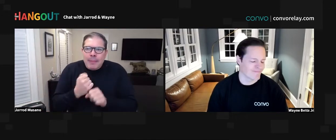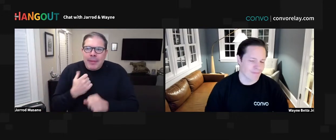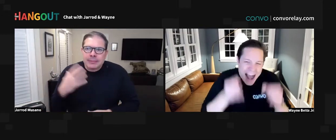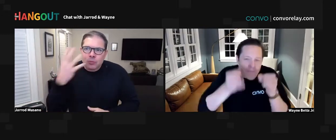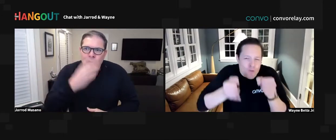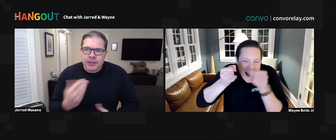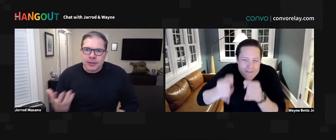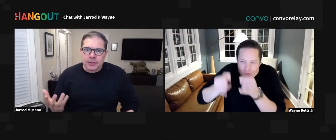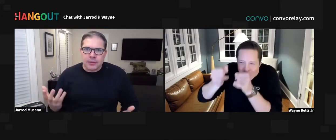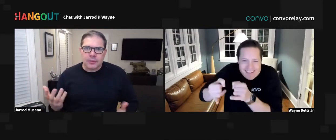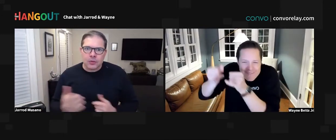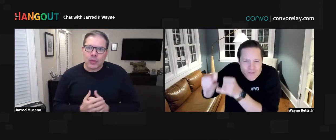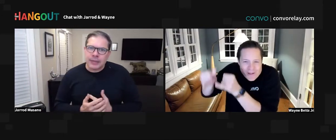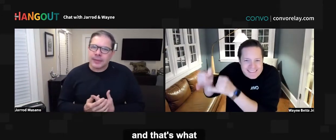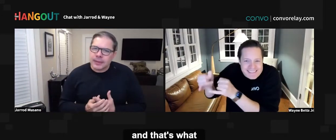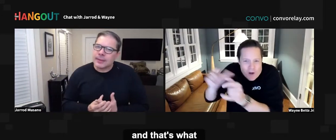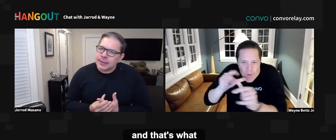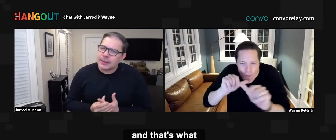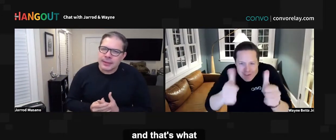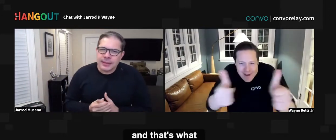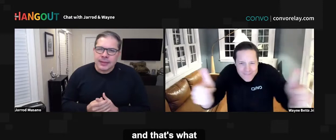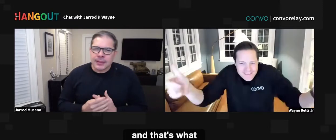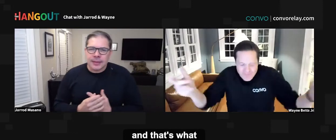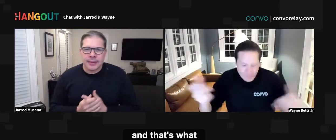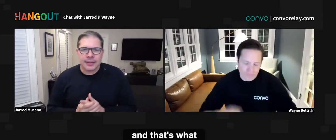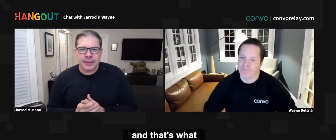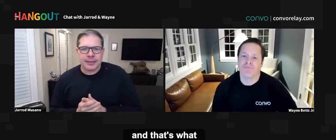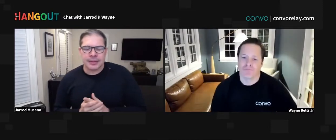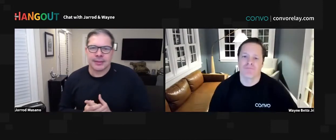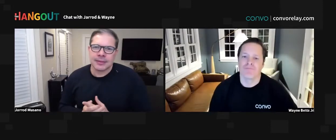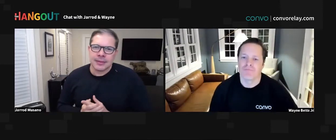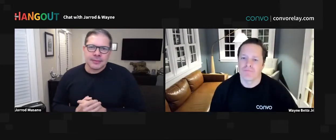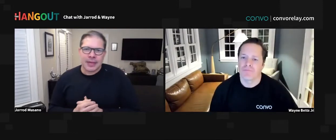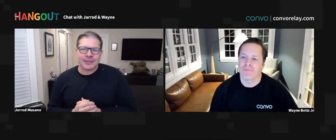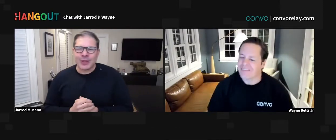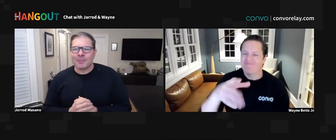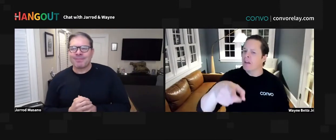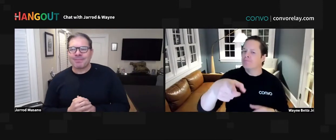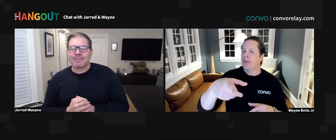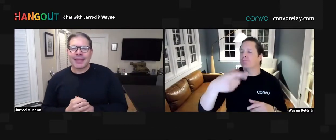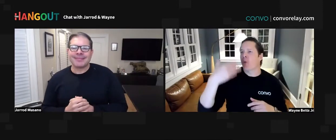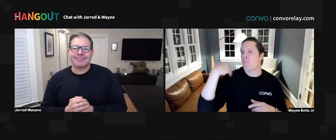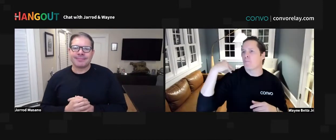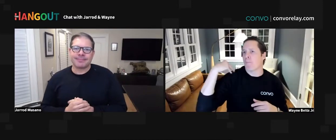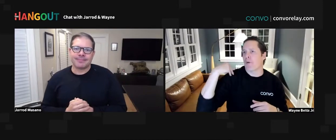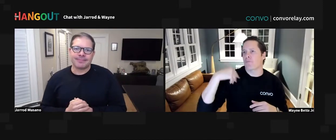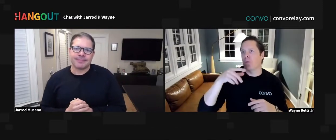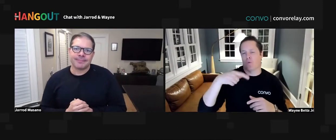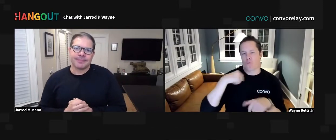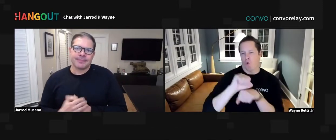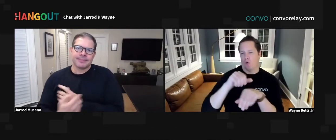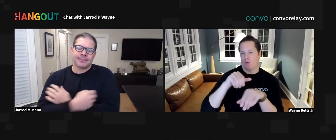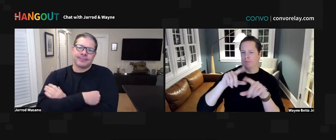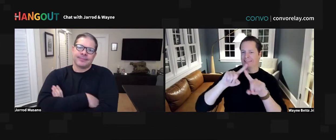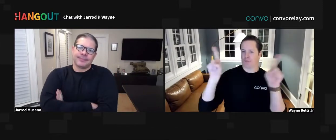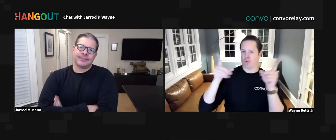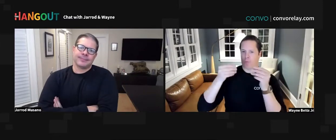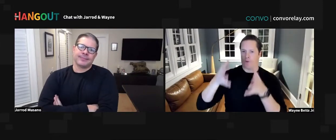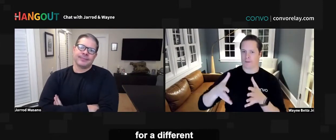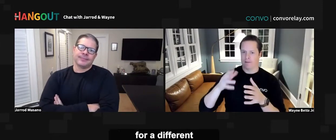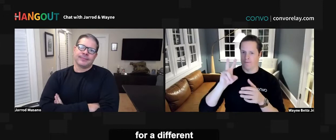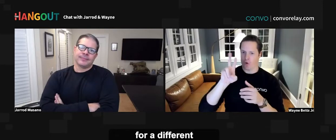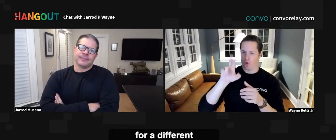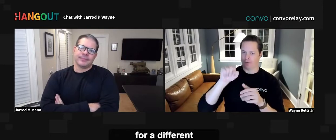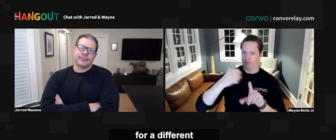have varying backgrounds, and that's what makes it beautiful. We're individuals. Yes, agreed. I know